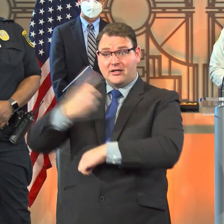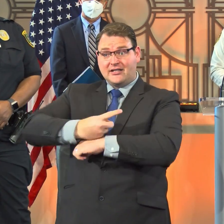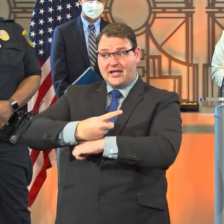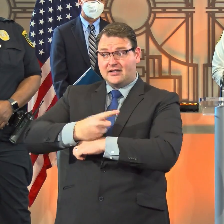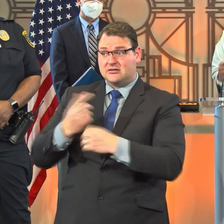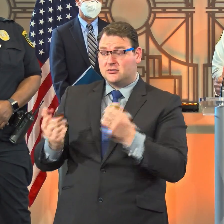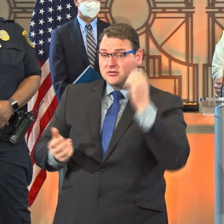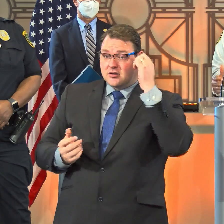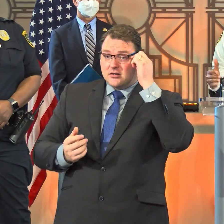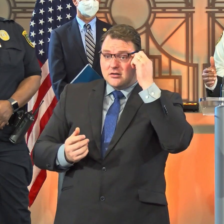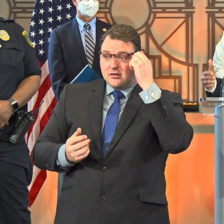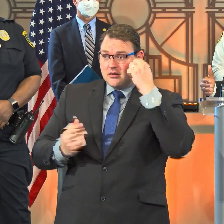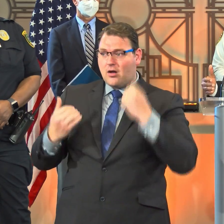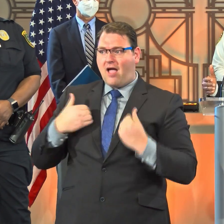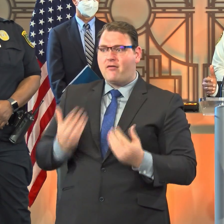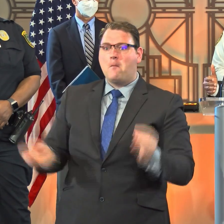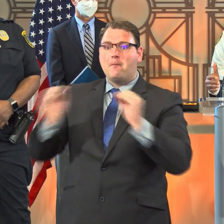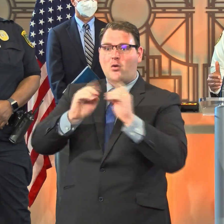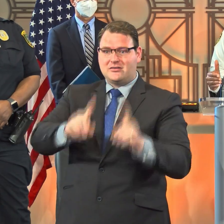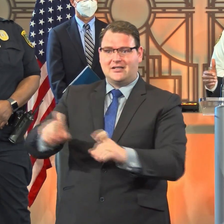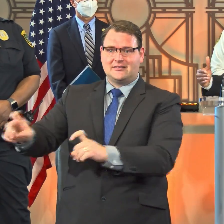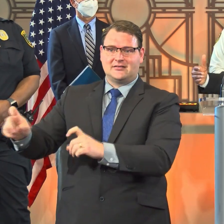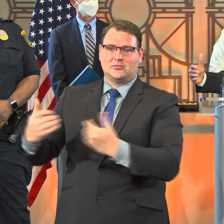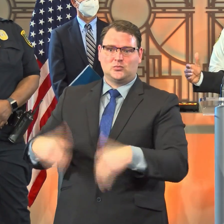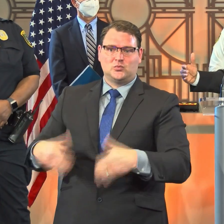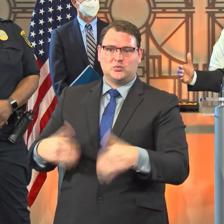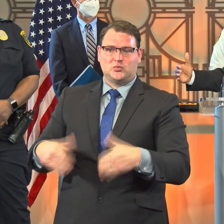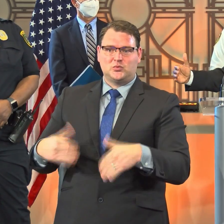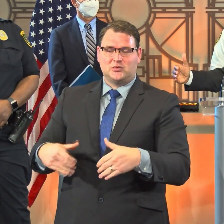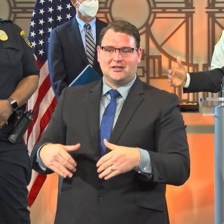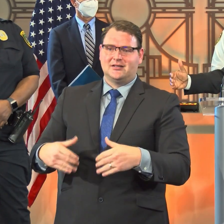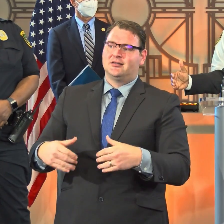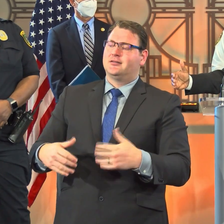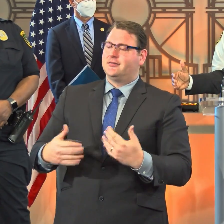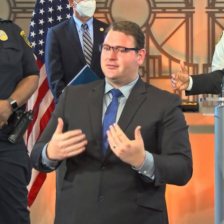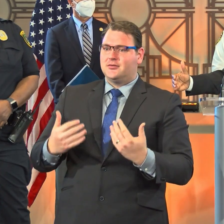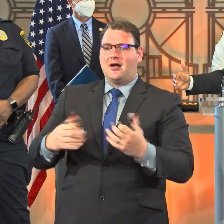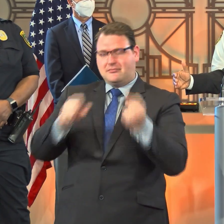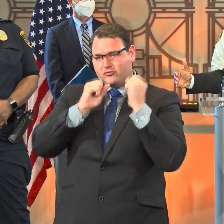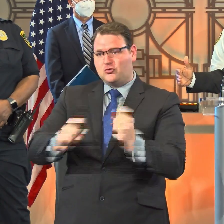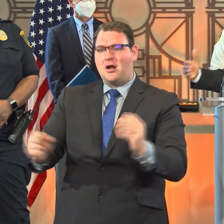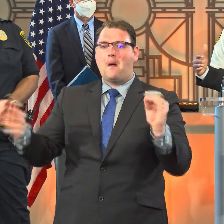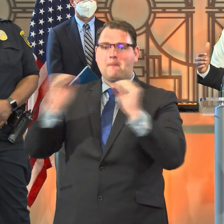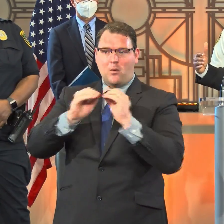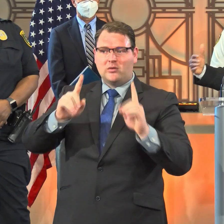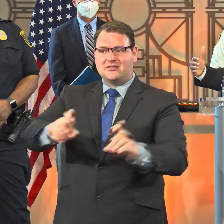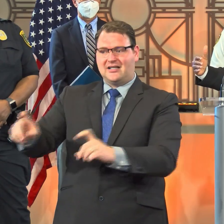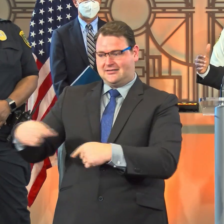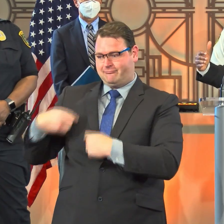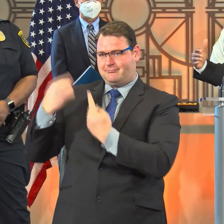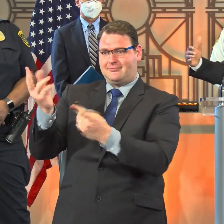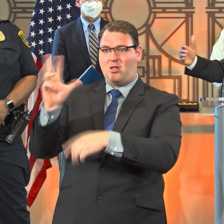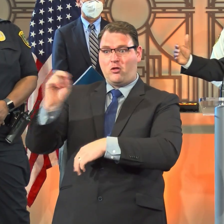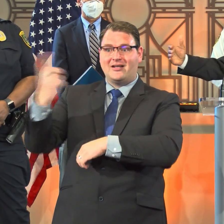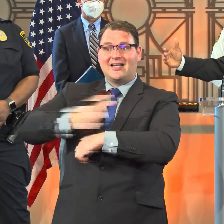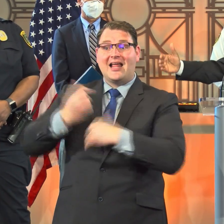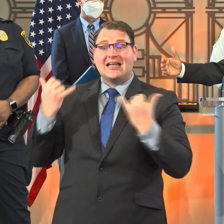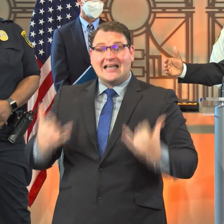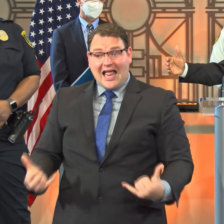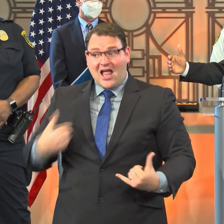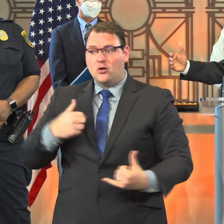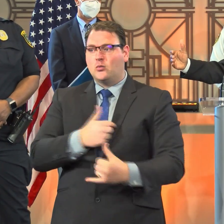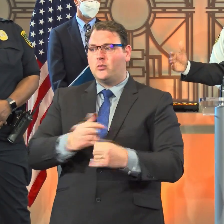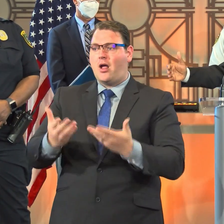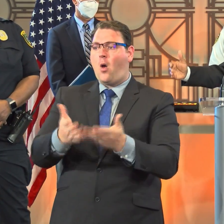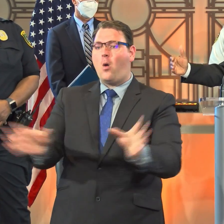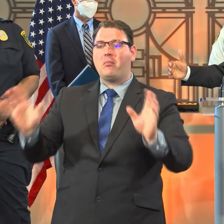much. Now and in the last 30 days, we have exponentially increased the number of tests, and we are testing